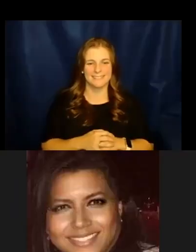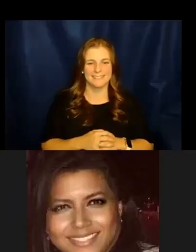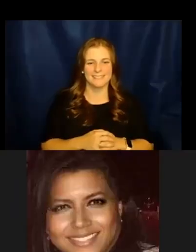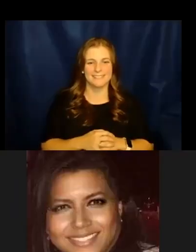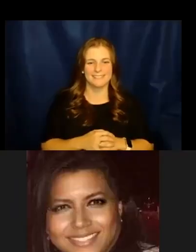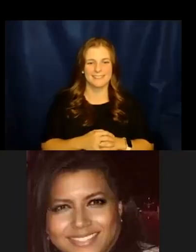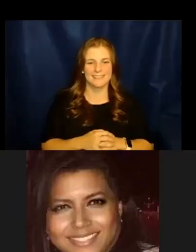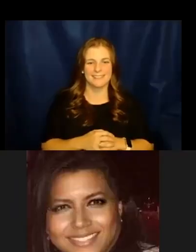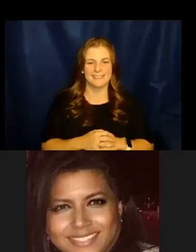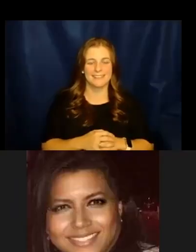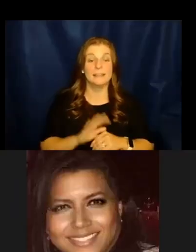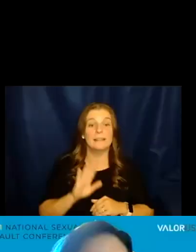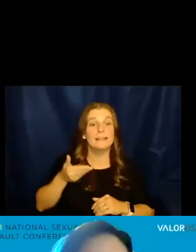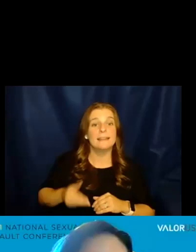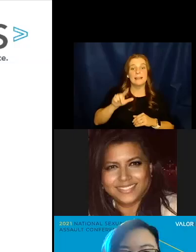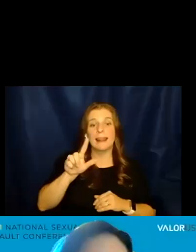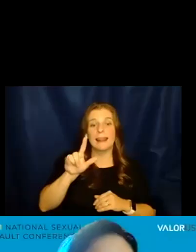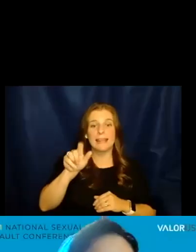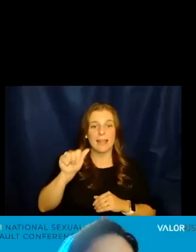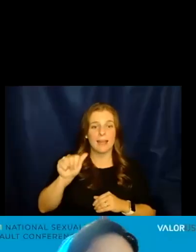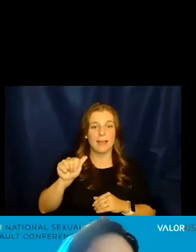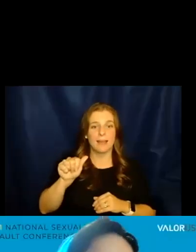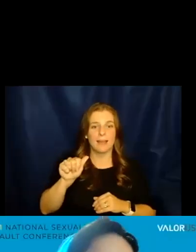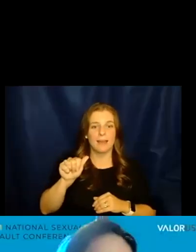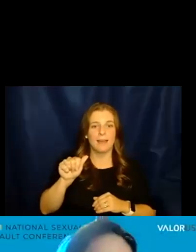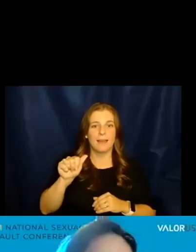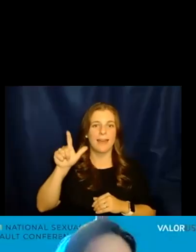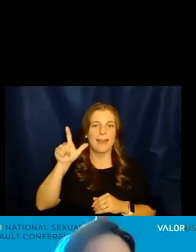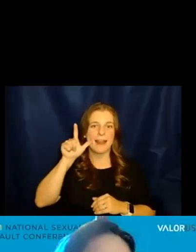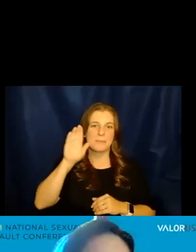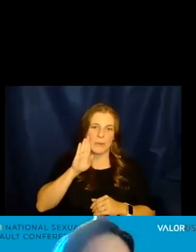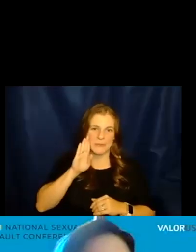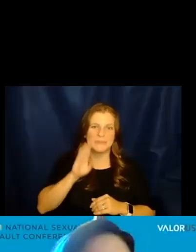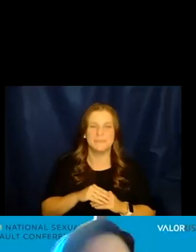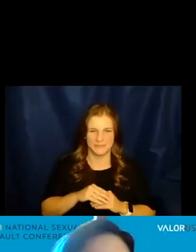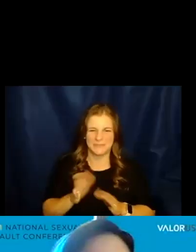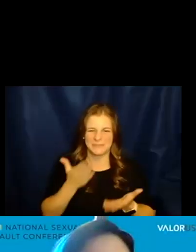This is Lydia, sign name L. Brown.